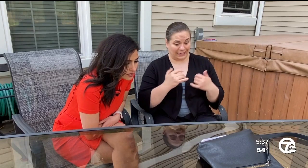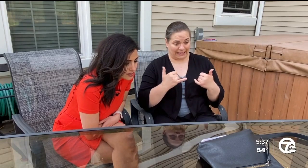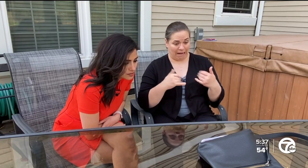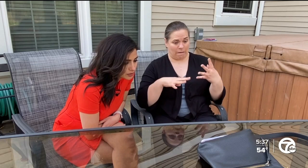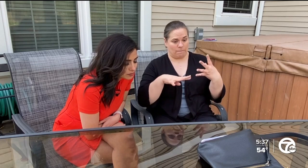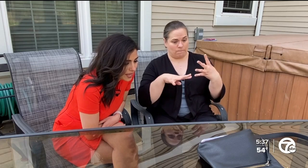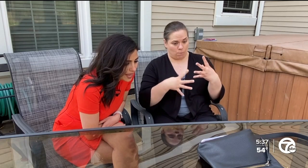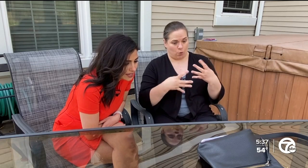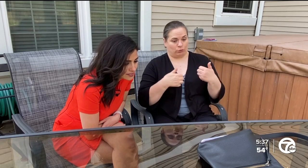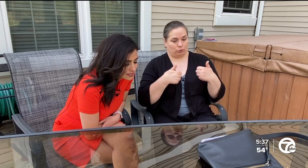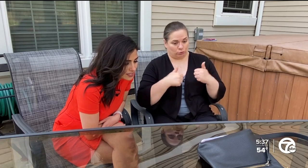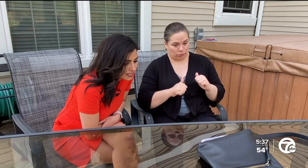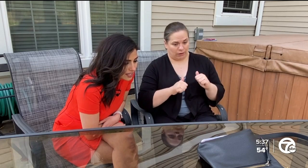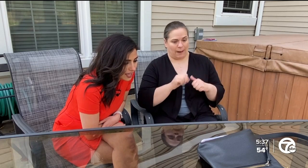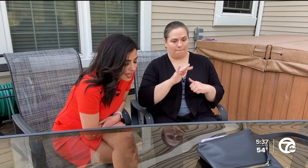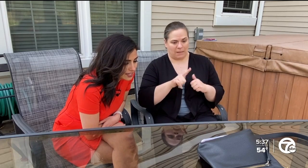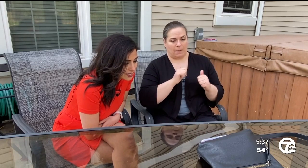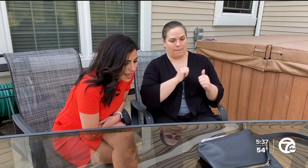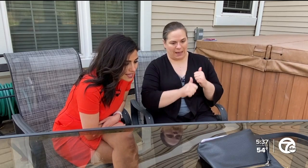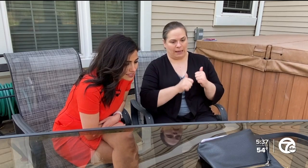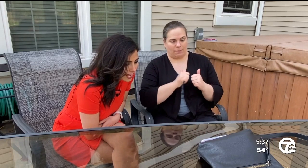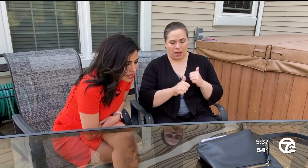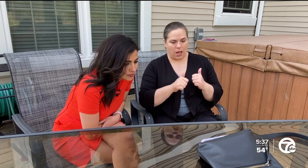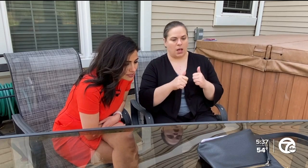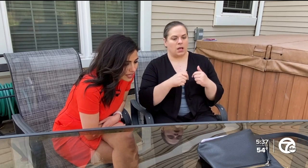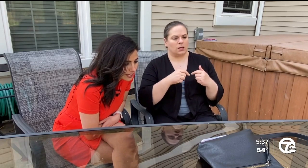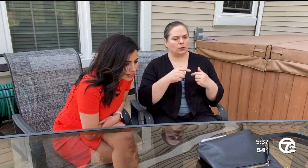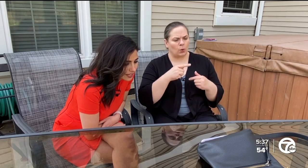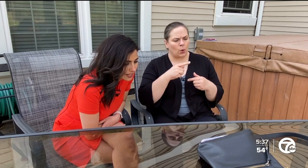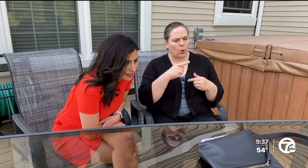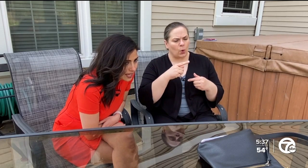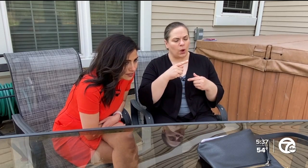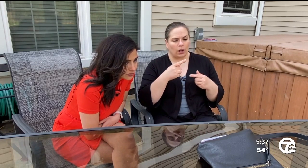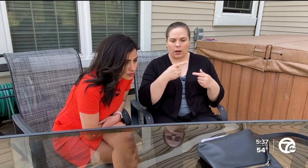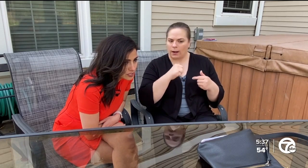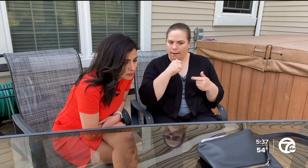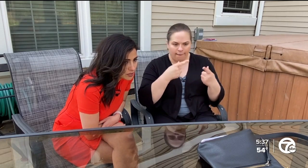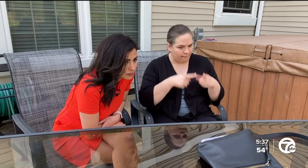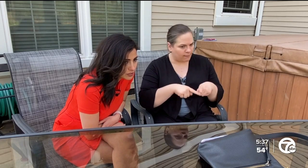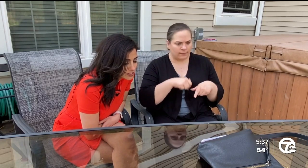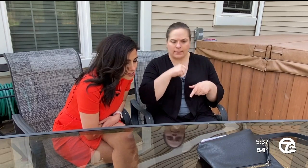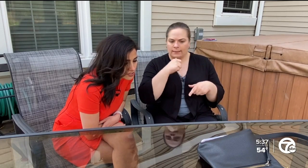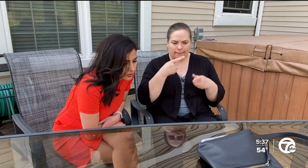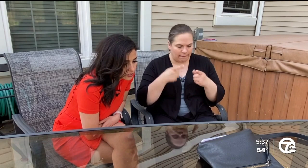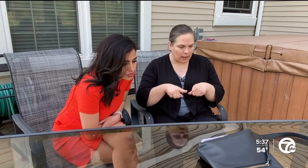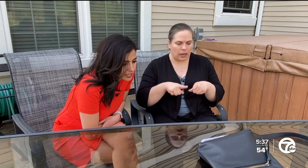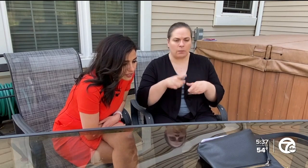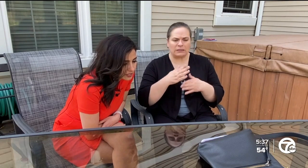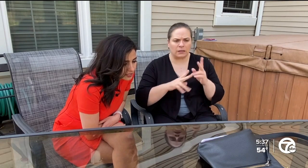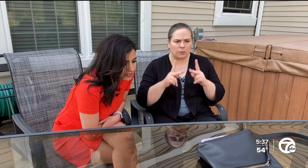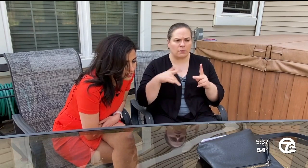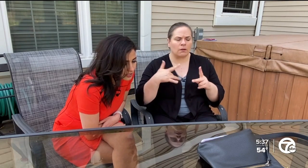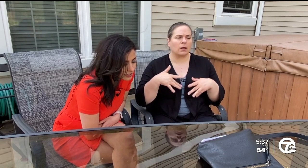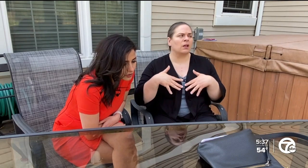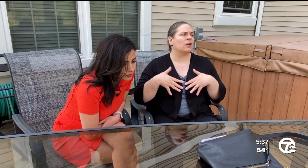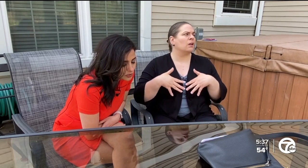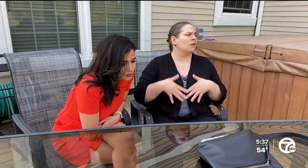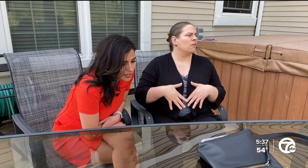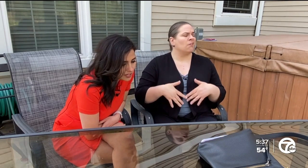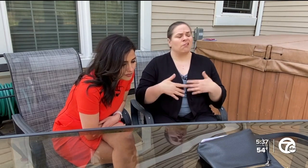this bill passed, and it hasn't happened yet, and that, for some people, is discouraging. What do you make of